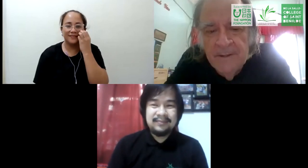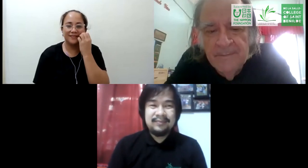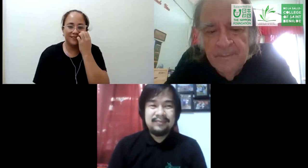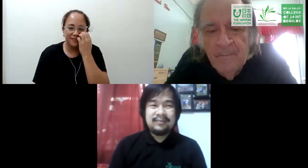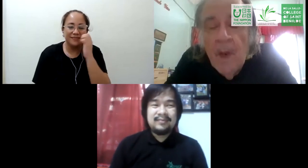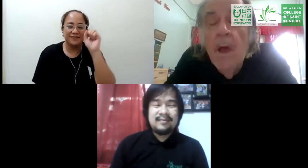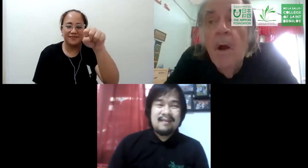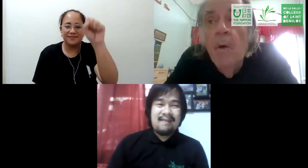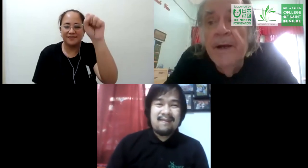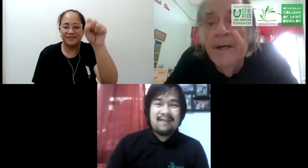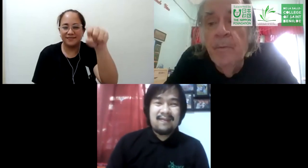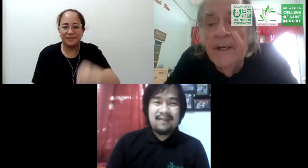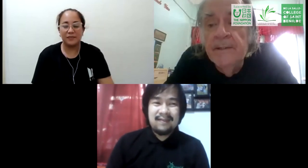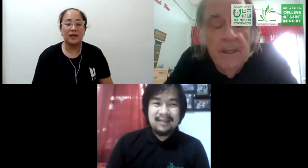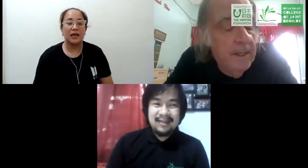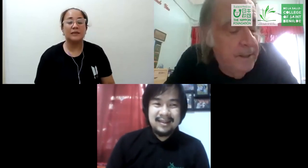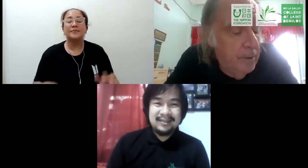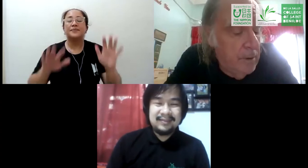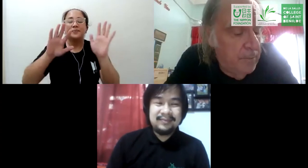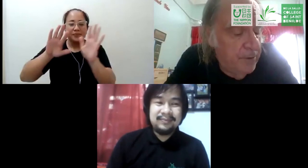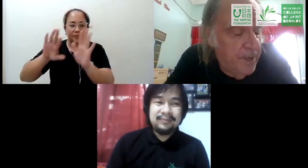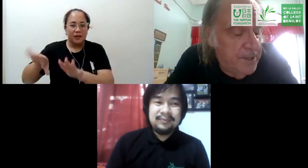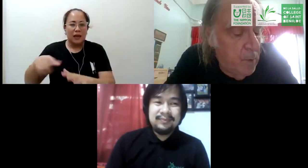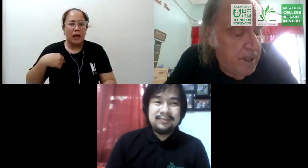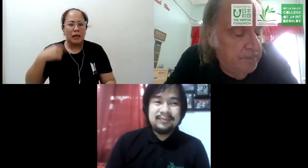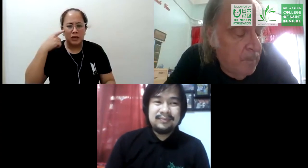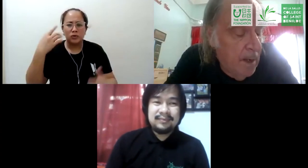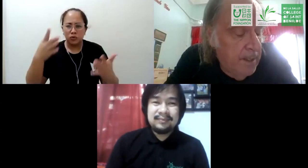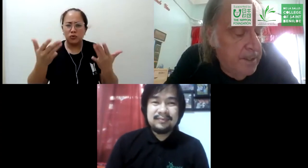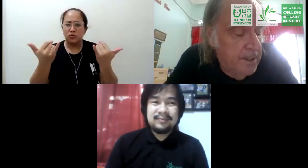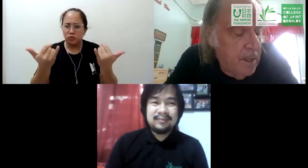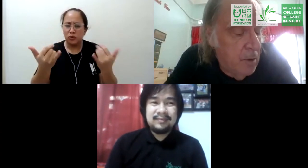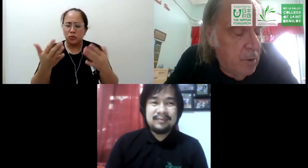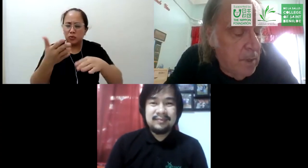Yes. Well, anyway, I think you're all progressing well. So